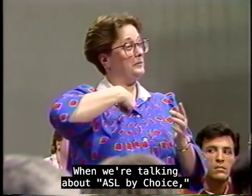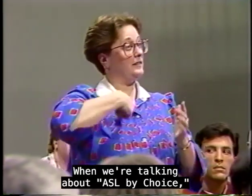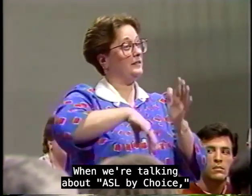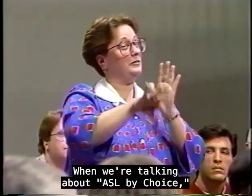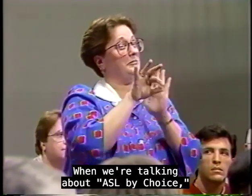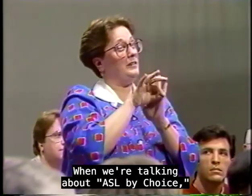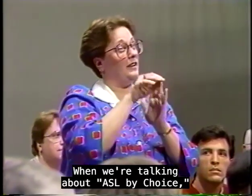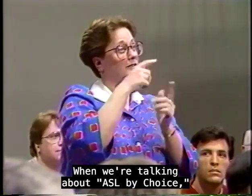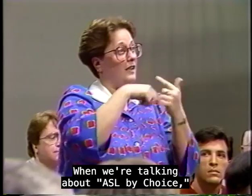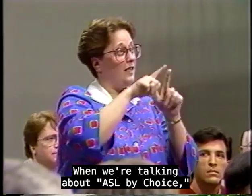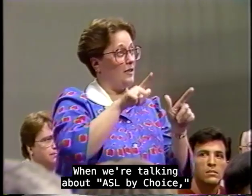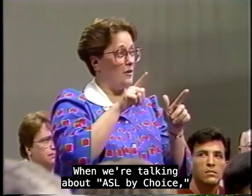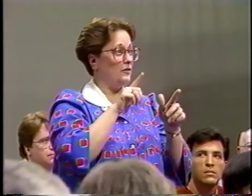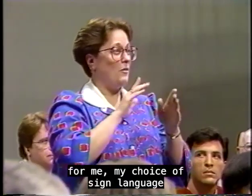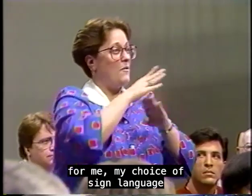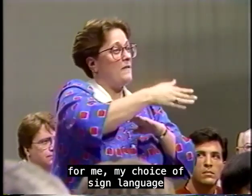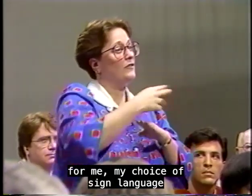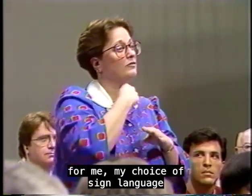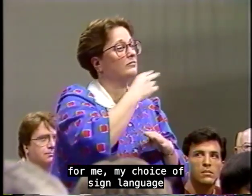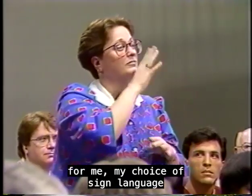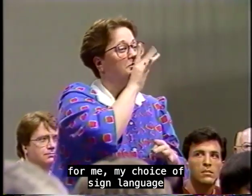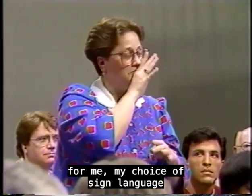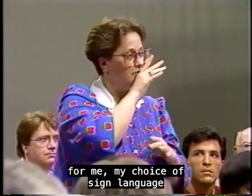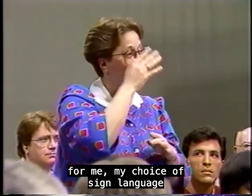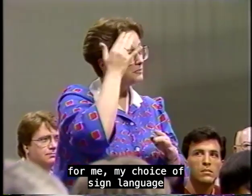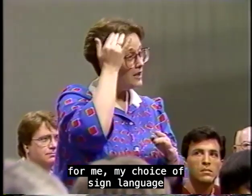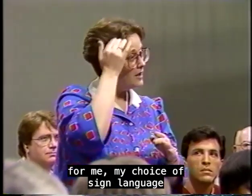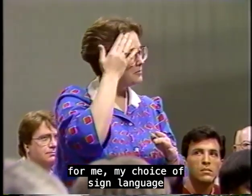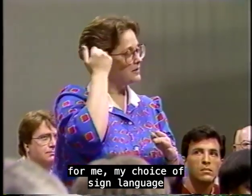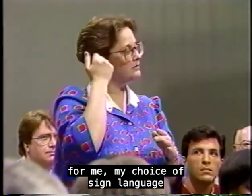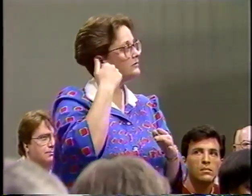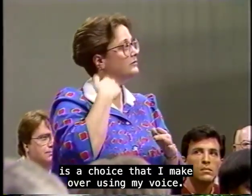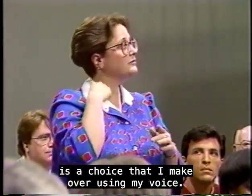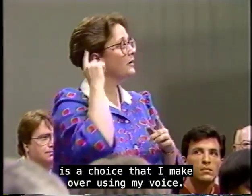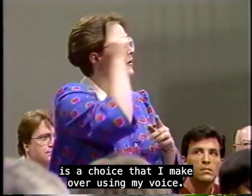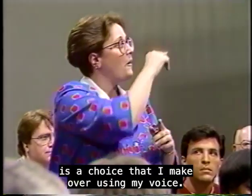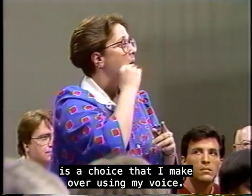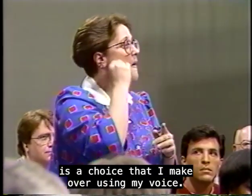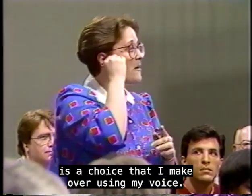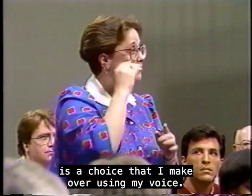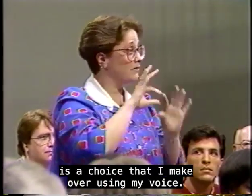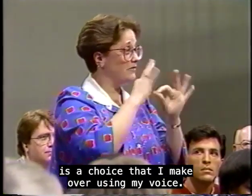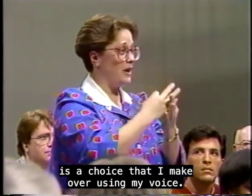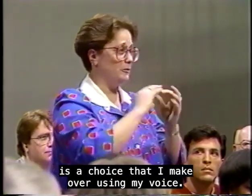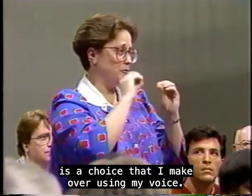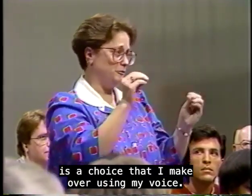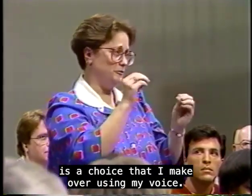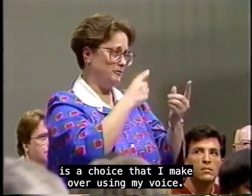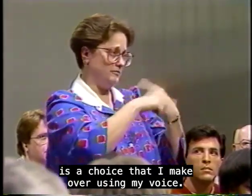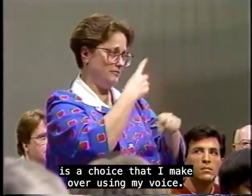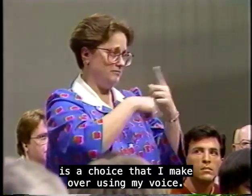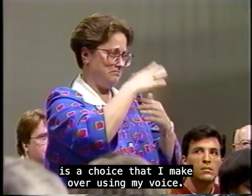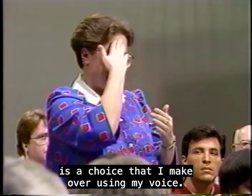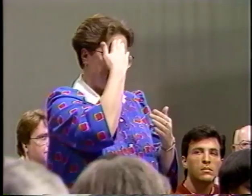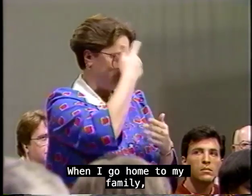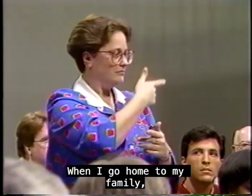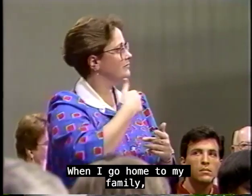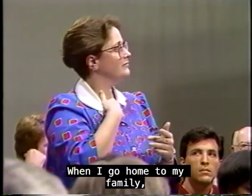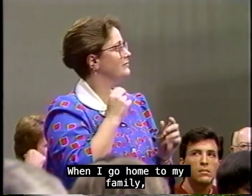choice, for me, my choice of sign language is a choice that I make over using my voice. When I go home to my